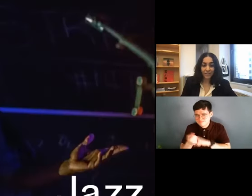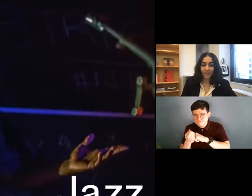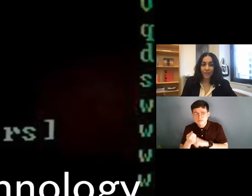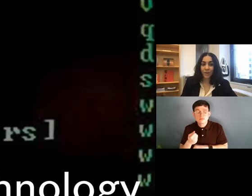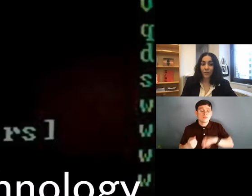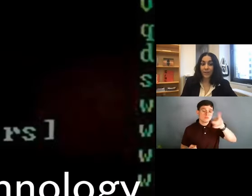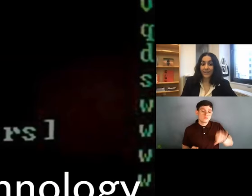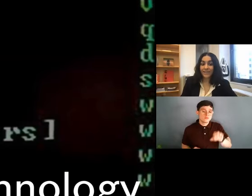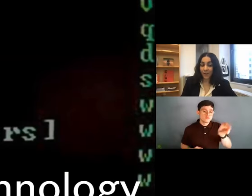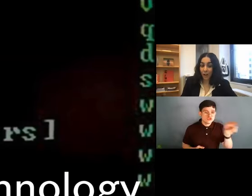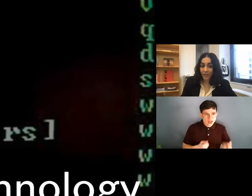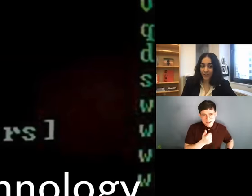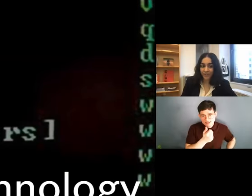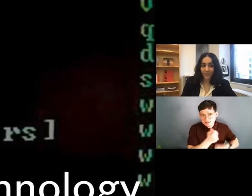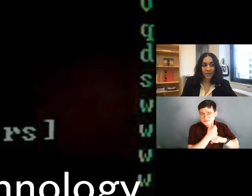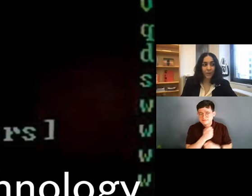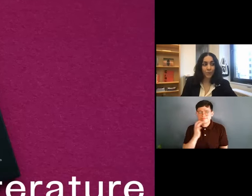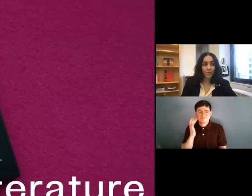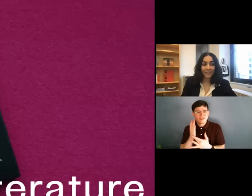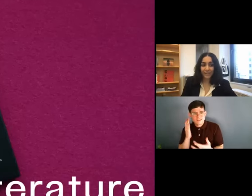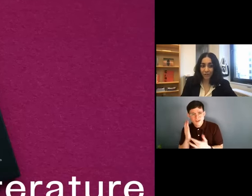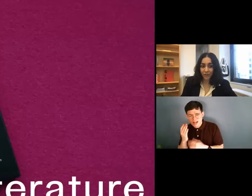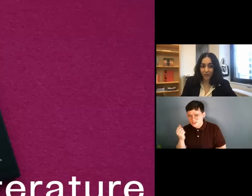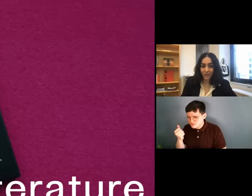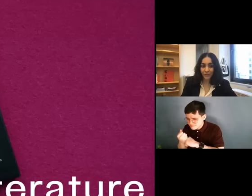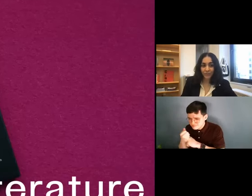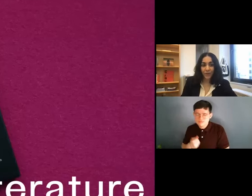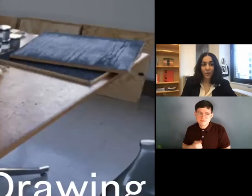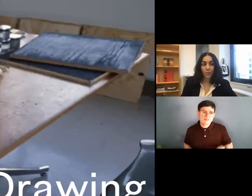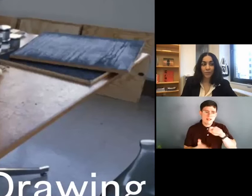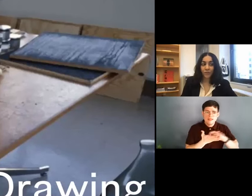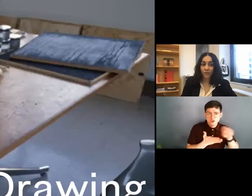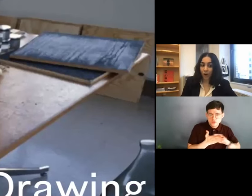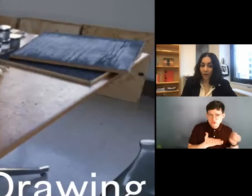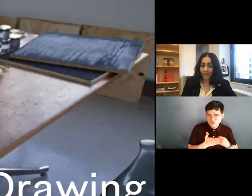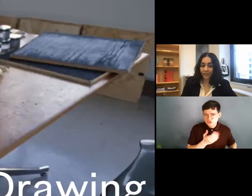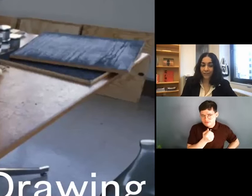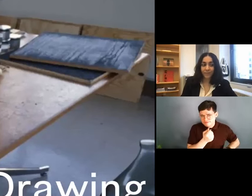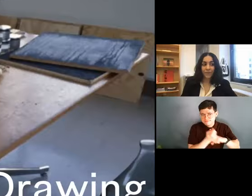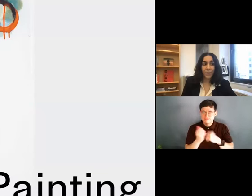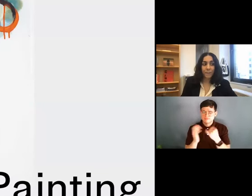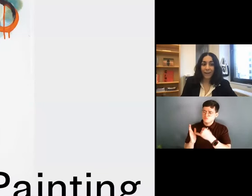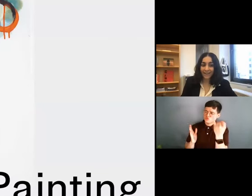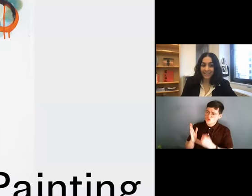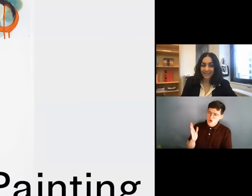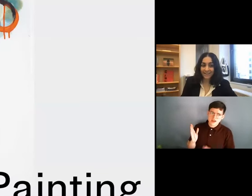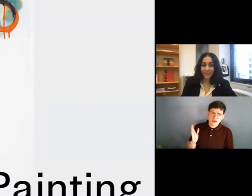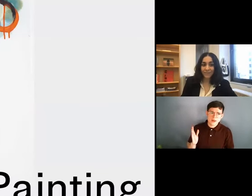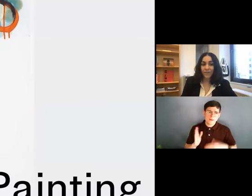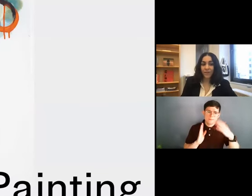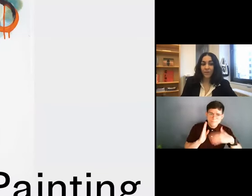jazz, we fund technology, we fund literature, we fund drawing,